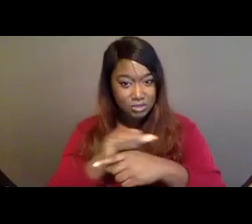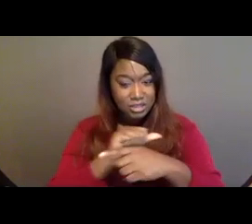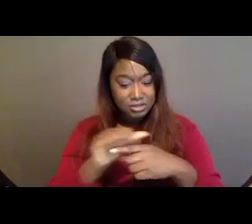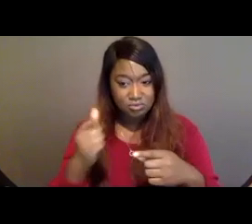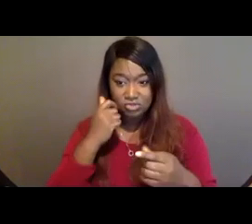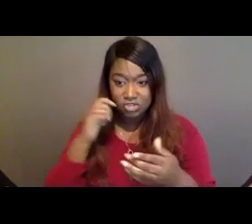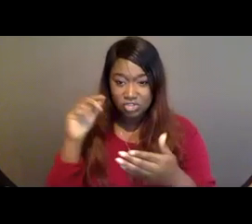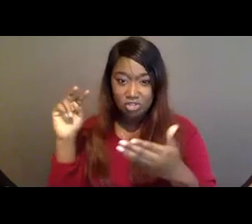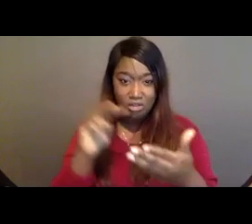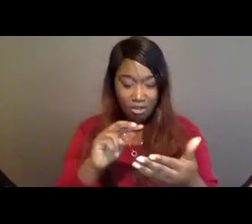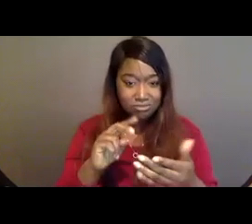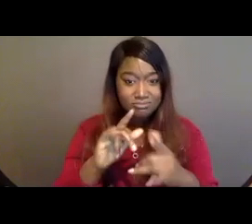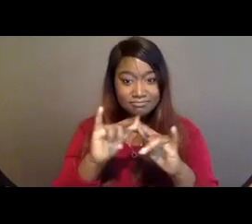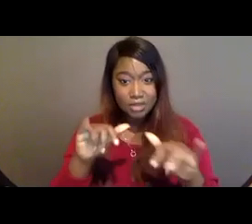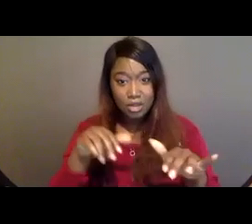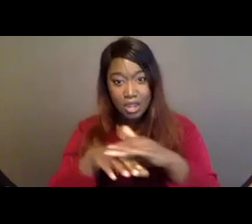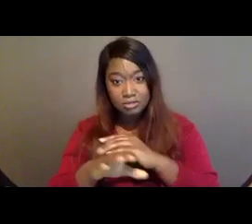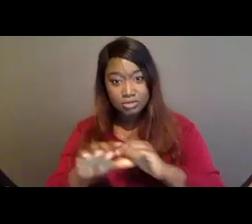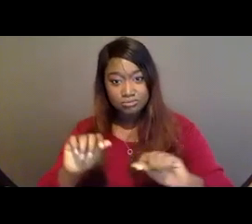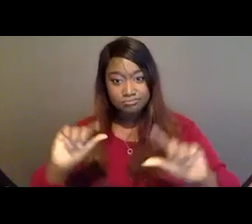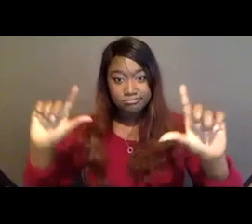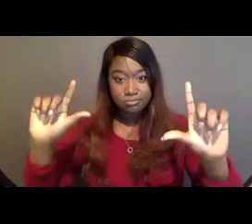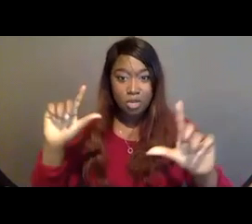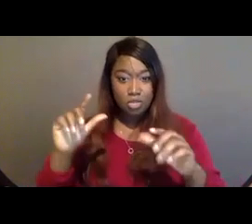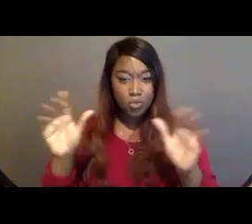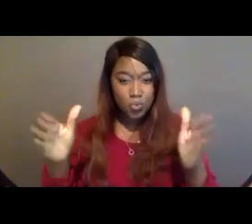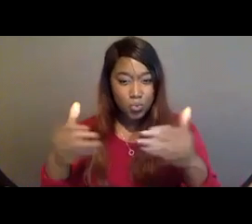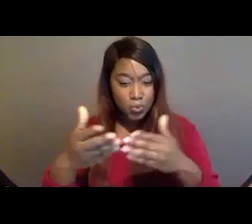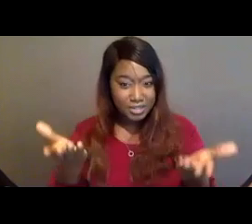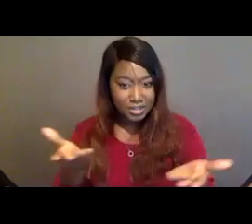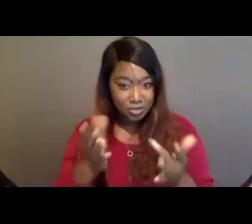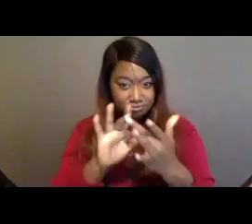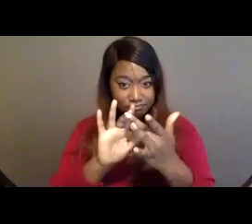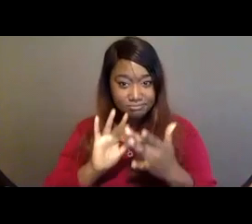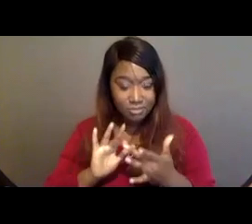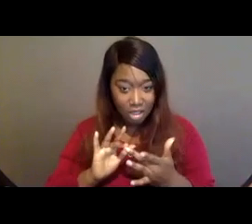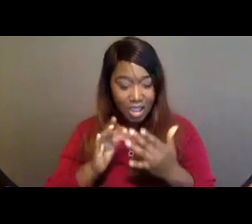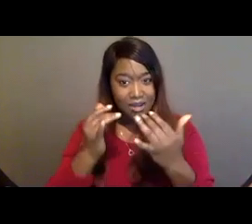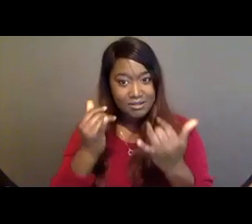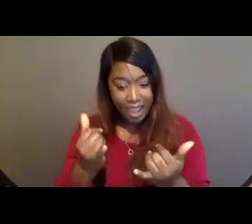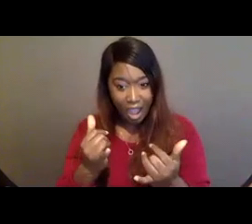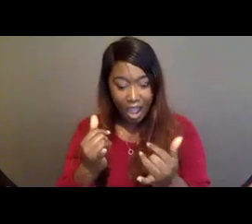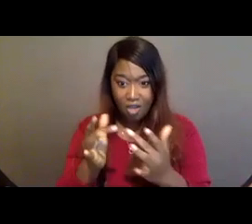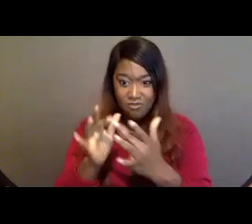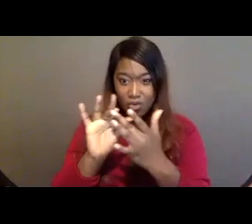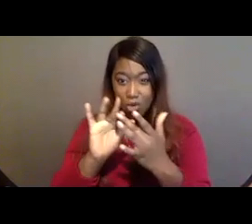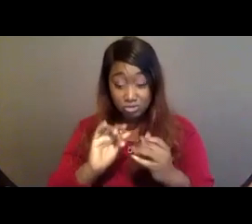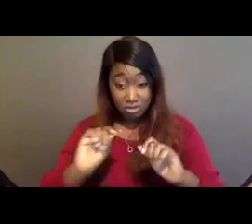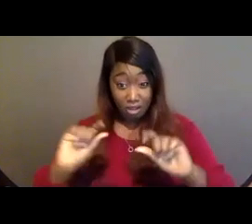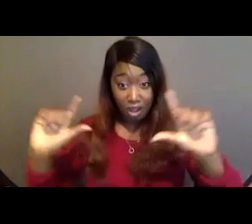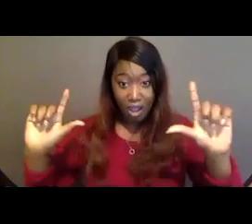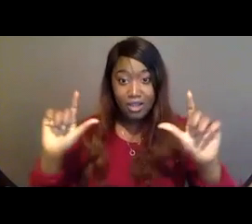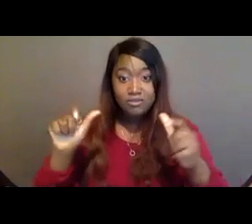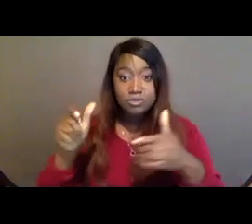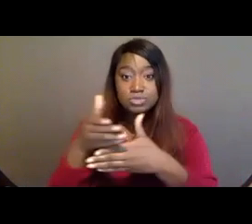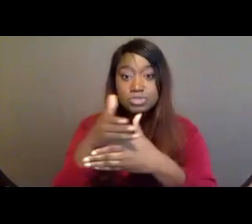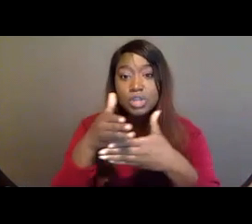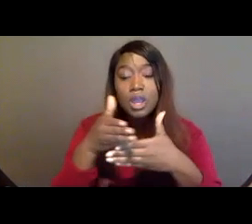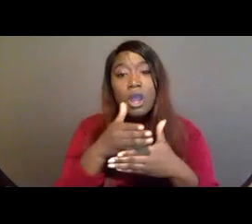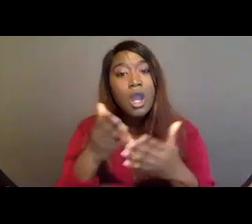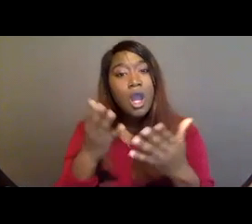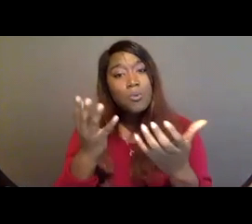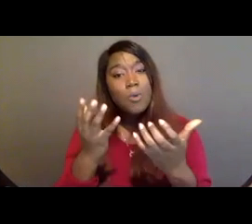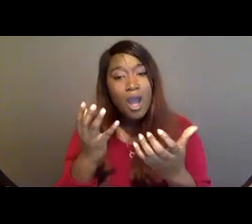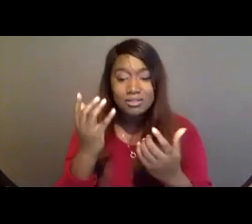entered the room. And that as we cross the threshold into virtual space of this sharing, I wanted us to come in with